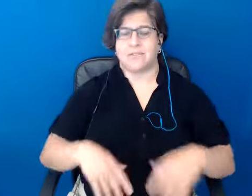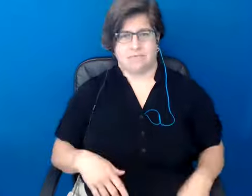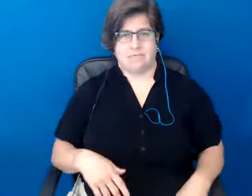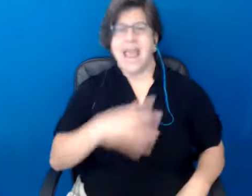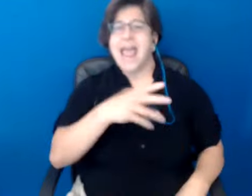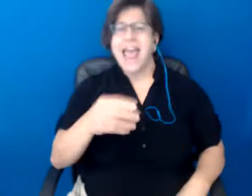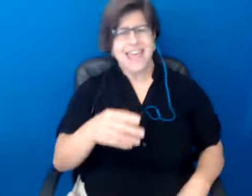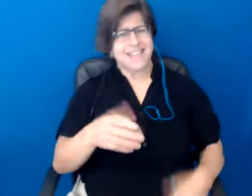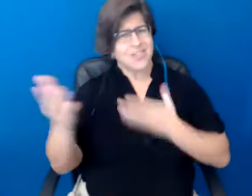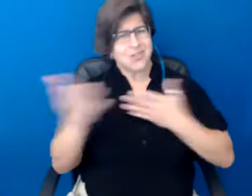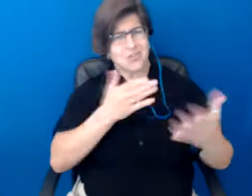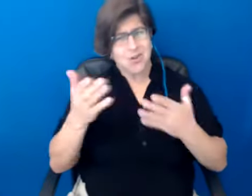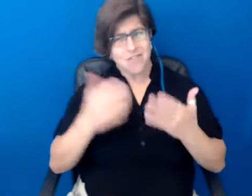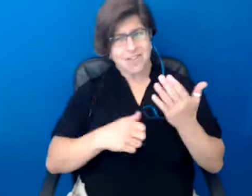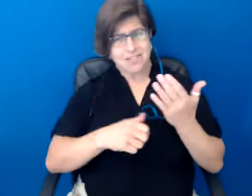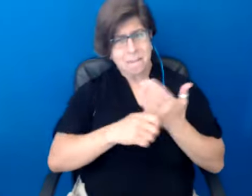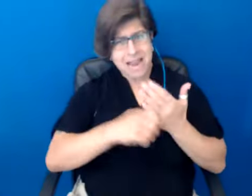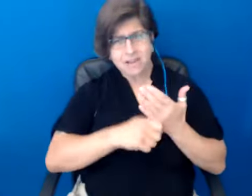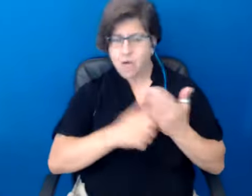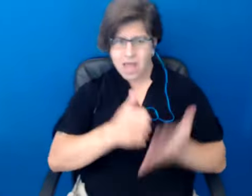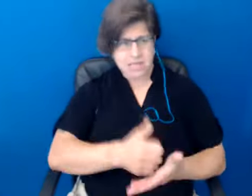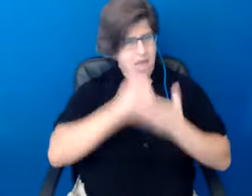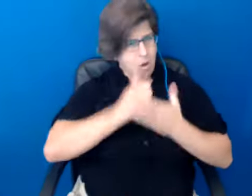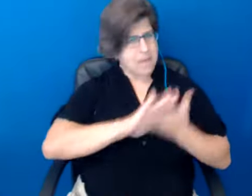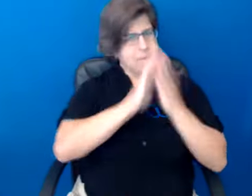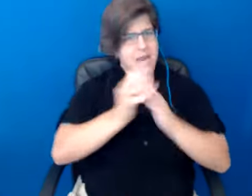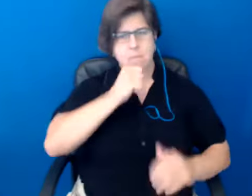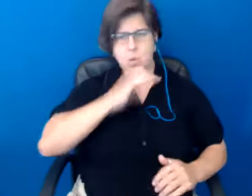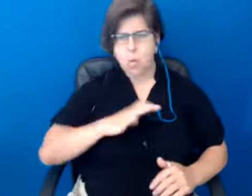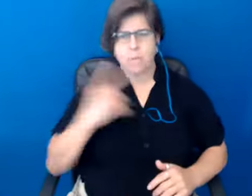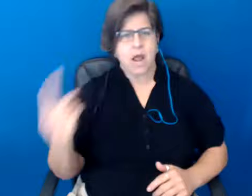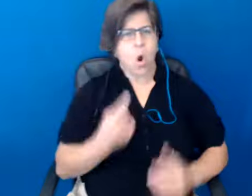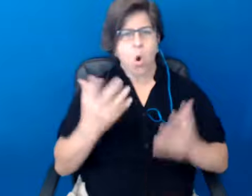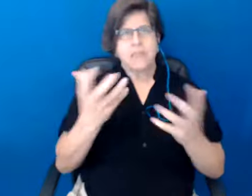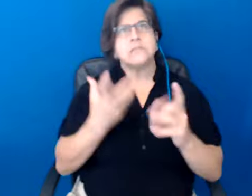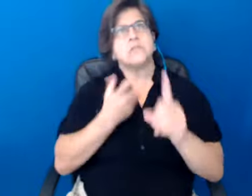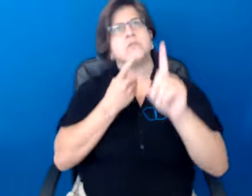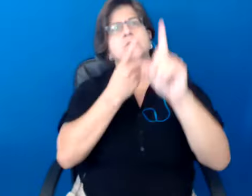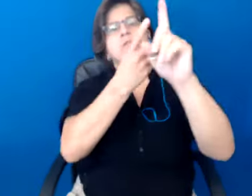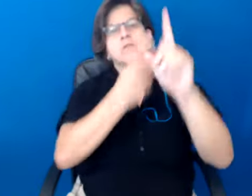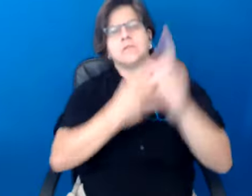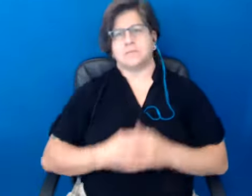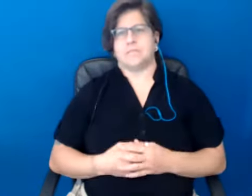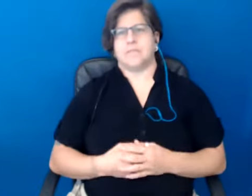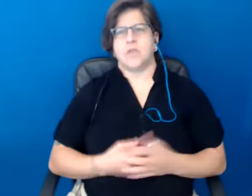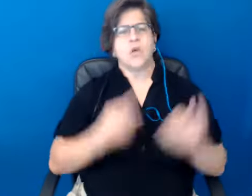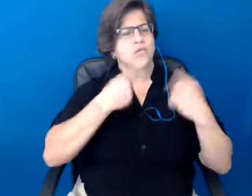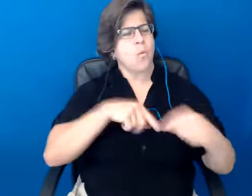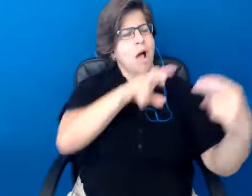practical program of action. And who would have thought that the service manual would help me become the woman I always wanted to